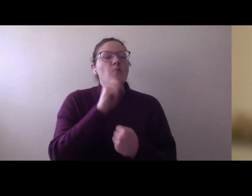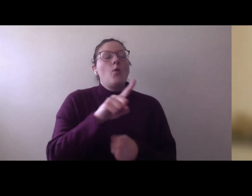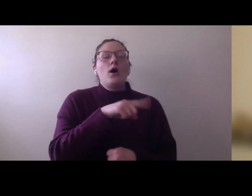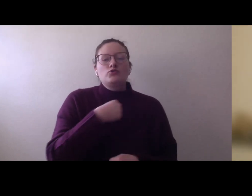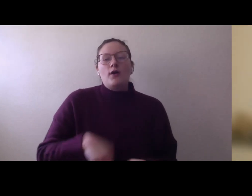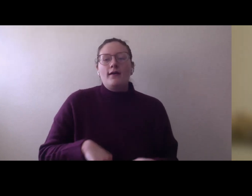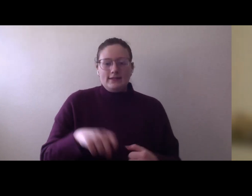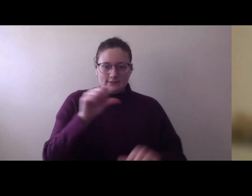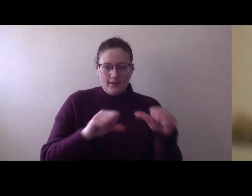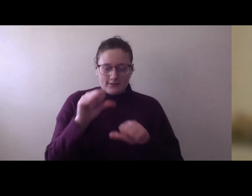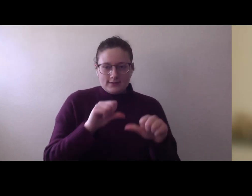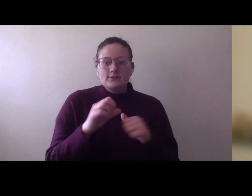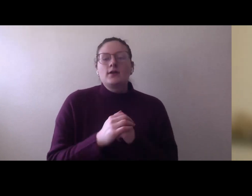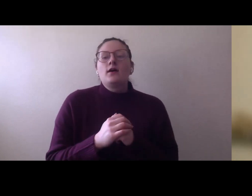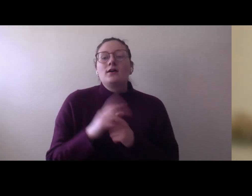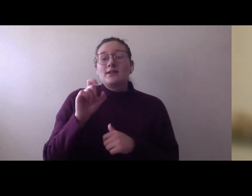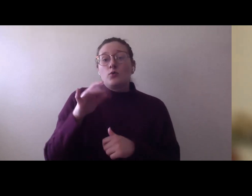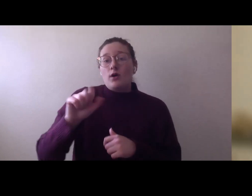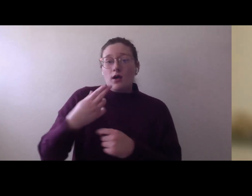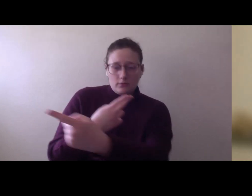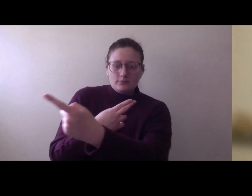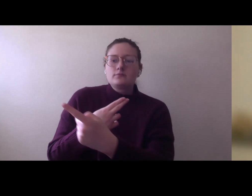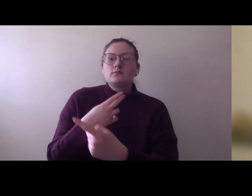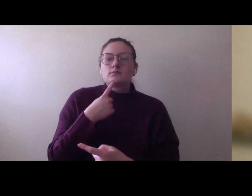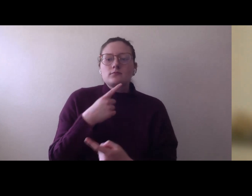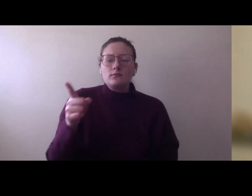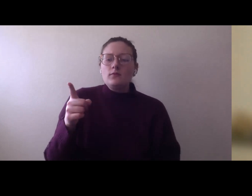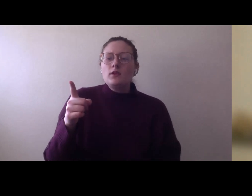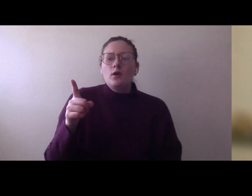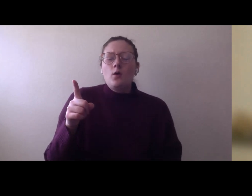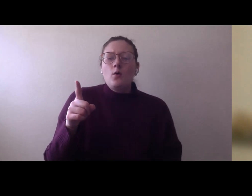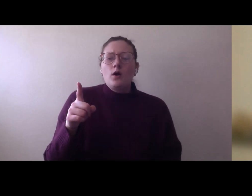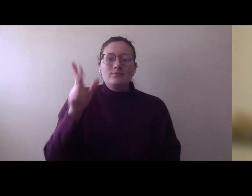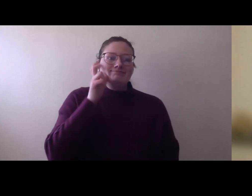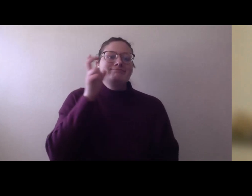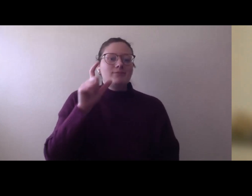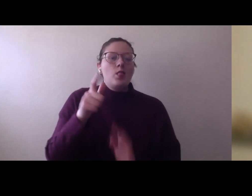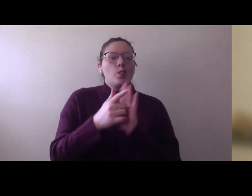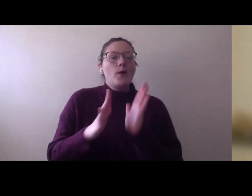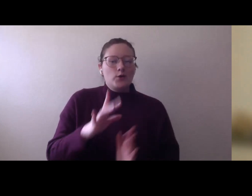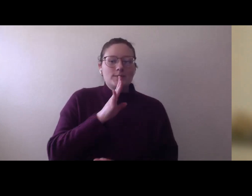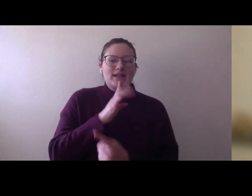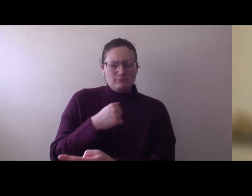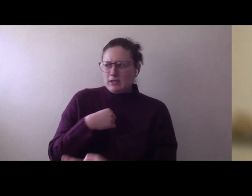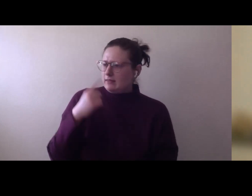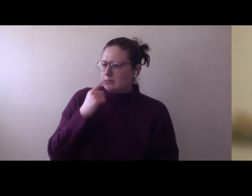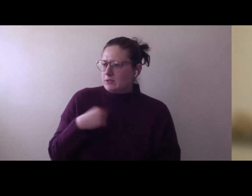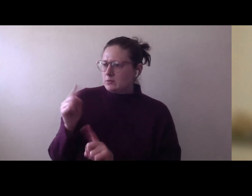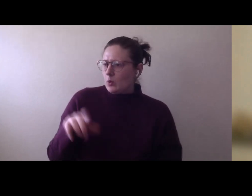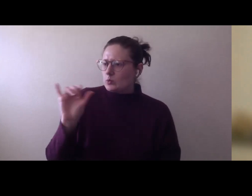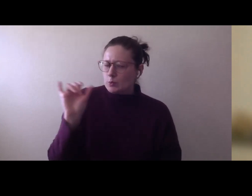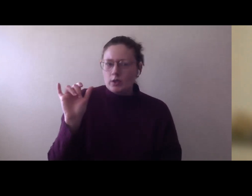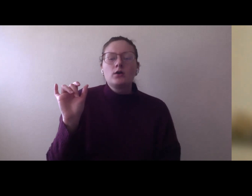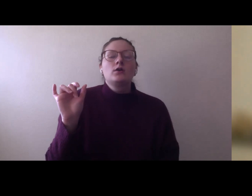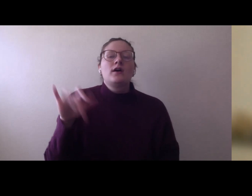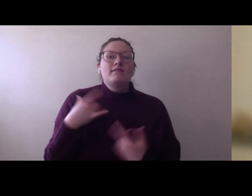scientists. Right. Deborah heard that Gang Chen's lawyer speak, and actually I think I also attended one of these events where